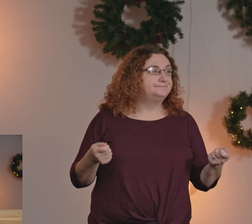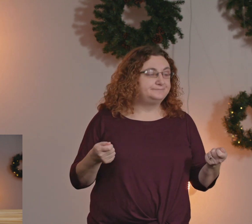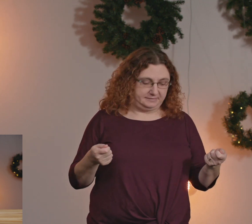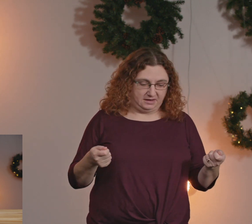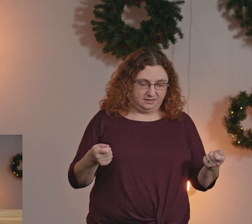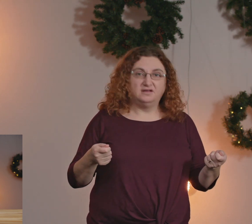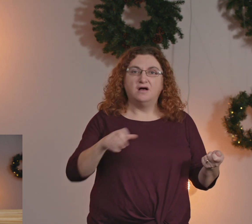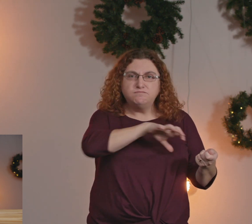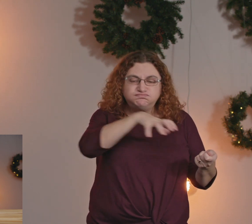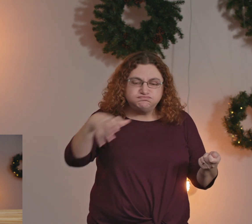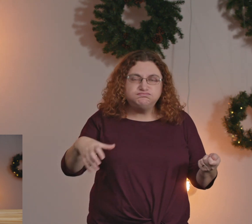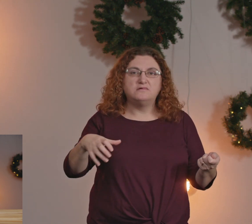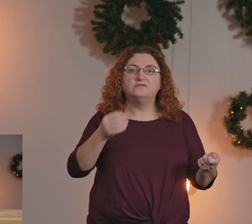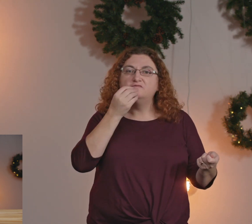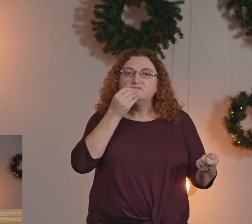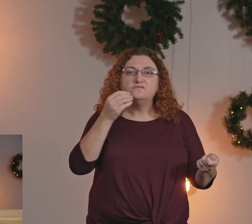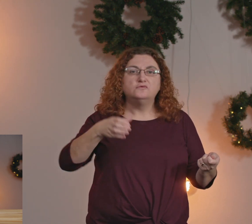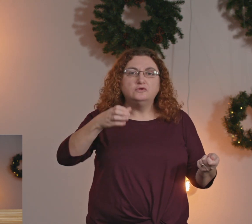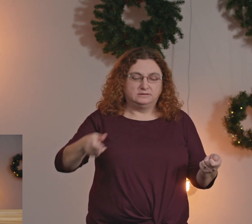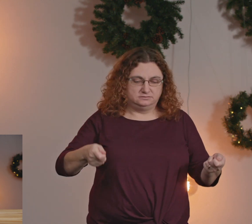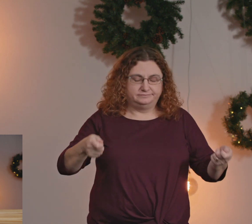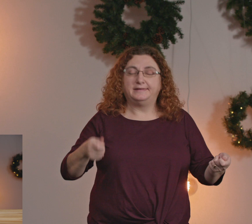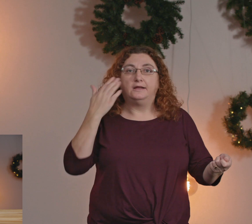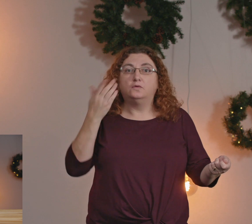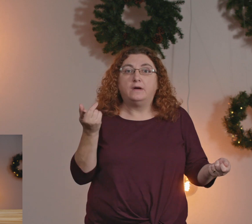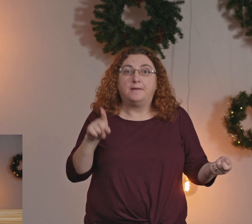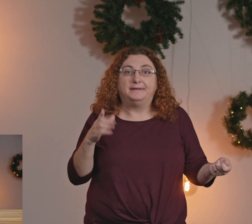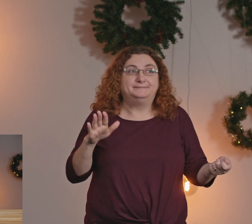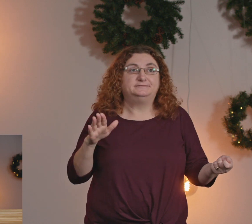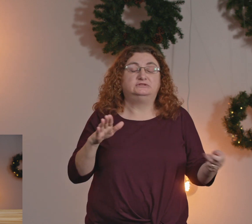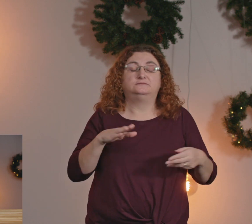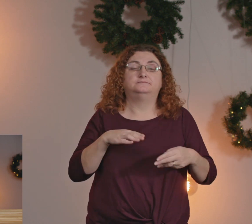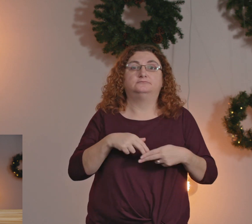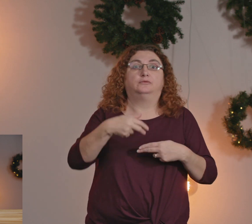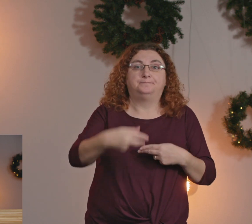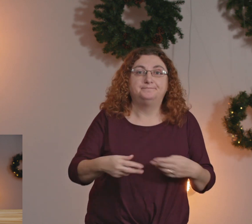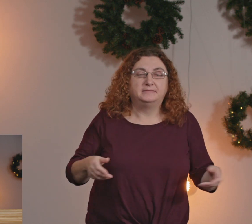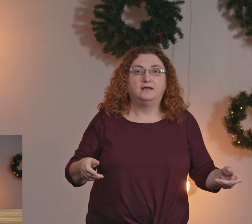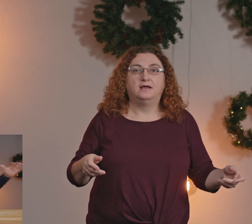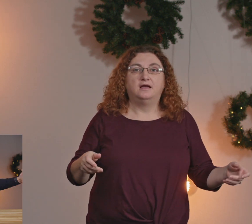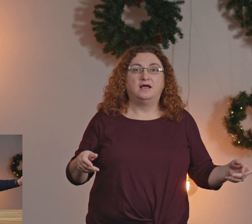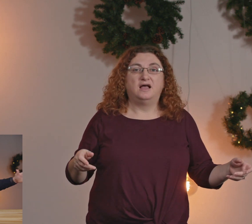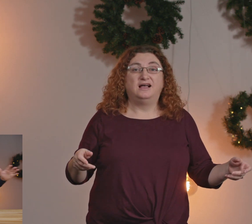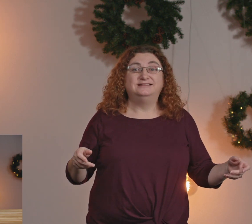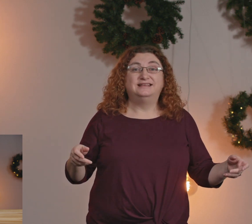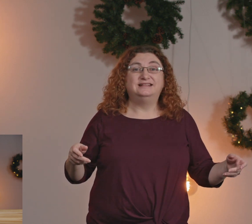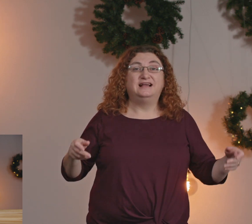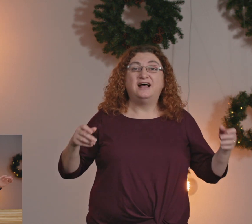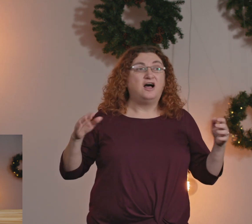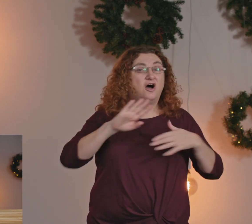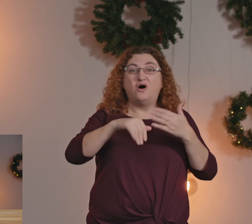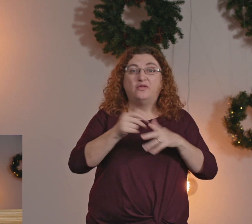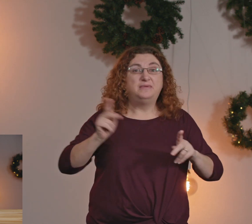sorts of food and drinks and things like that. And I don't know what happened. I think she just tripped when she came out. She was out in the open and